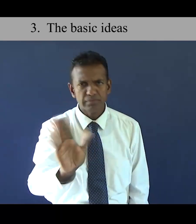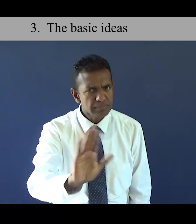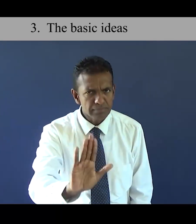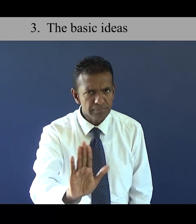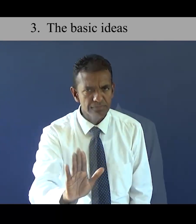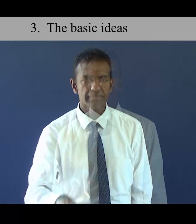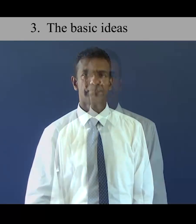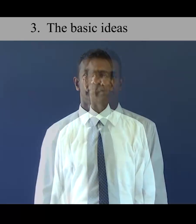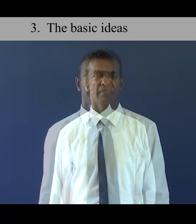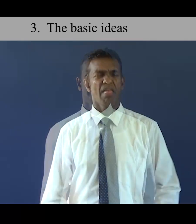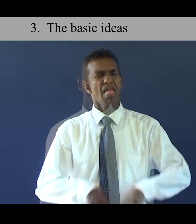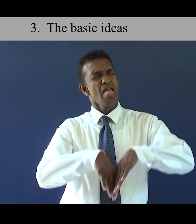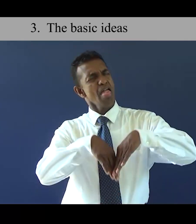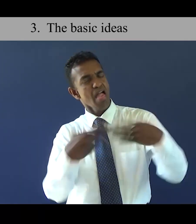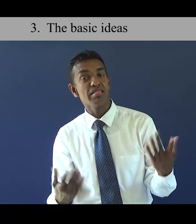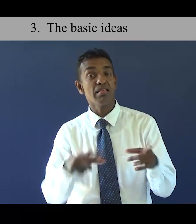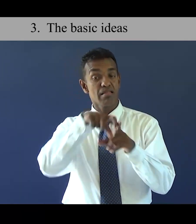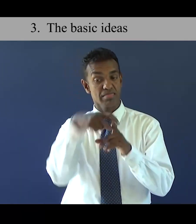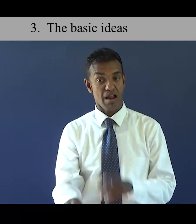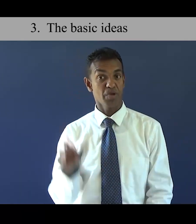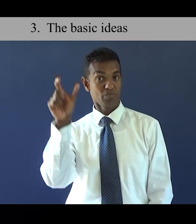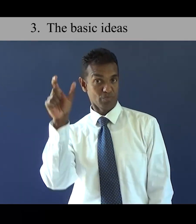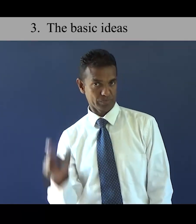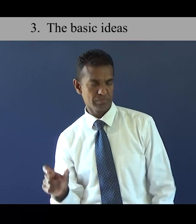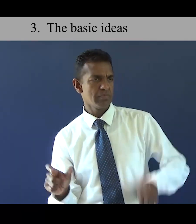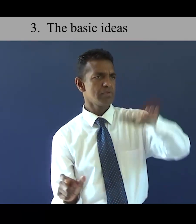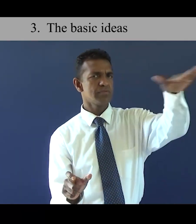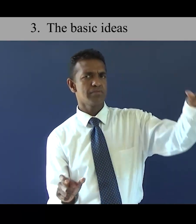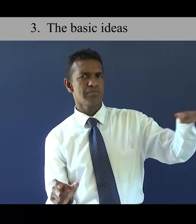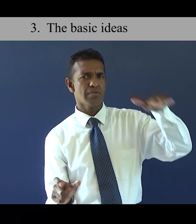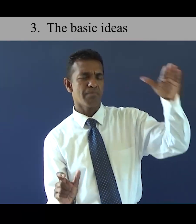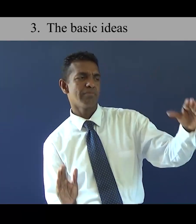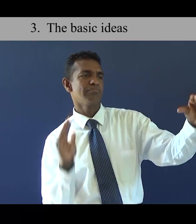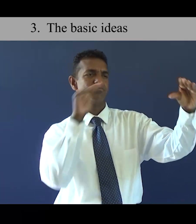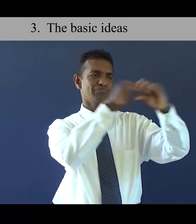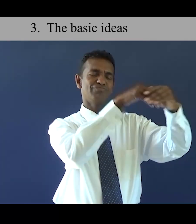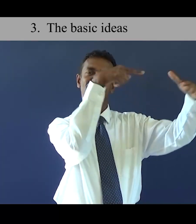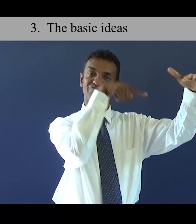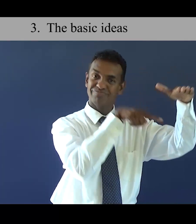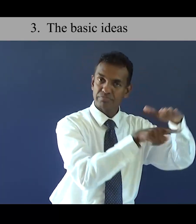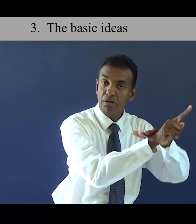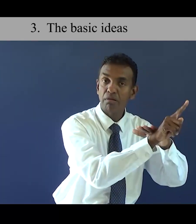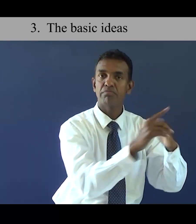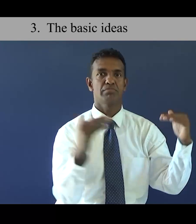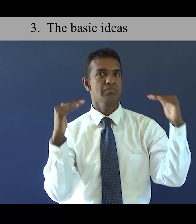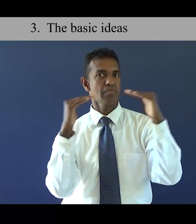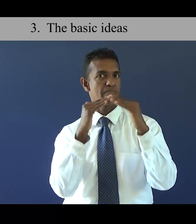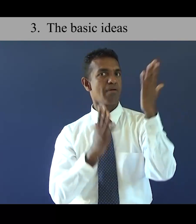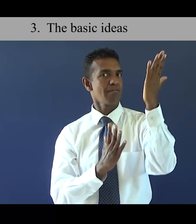be included in society as anybody else. Disabled people are